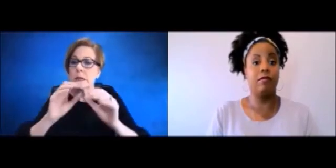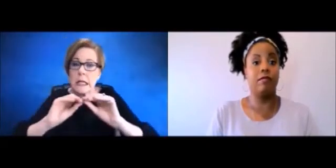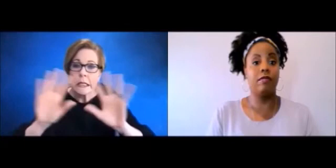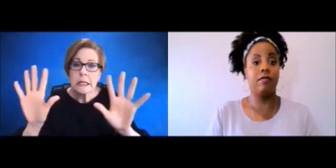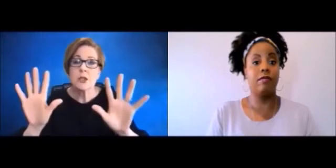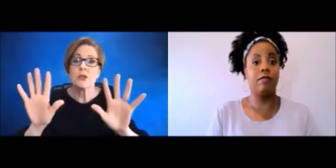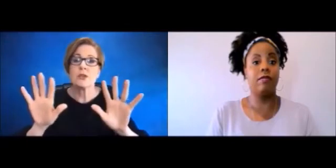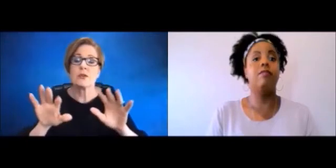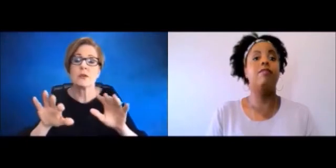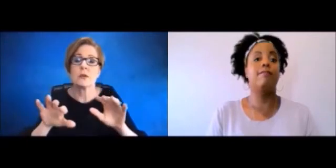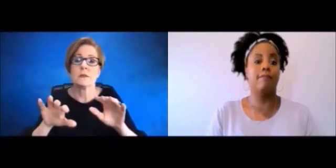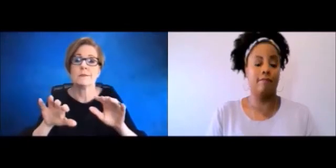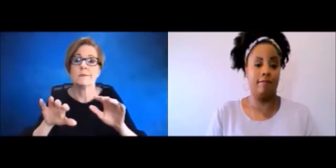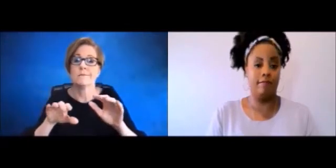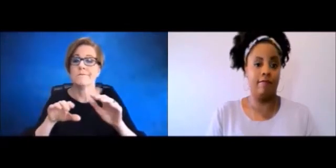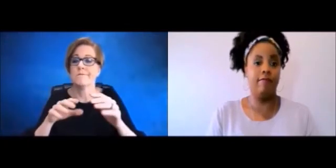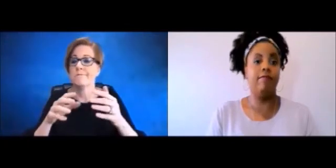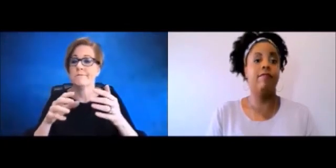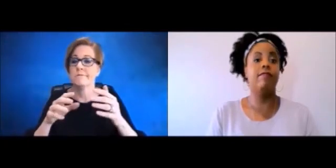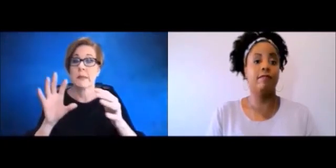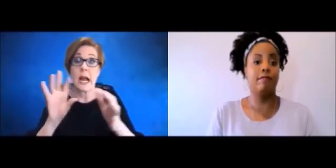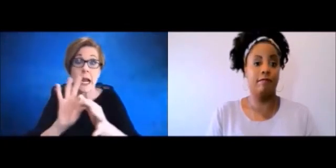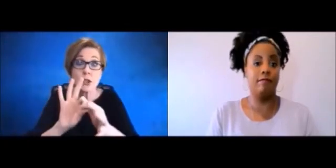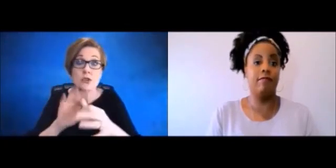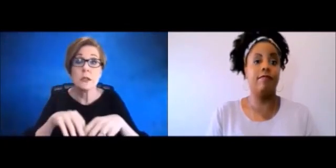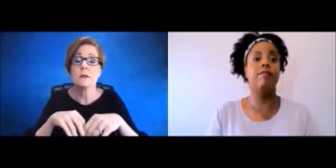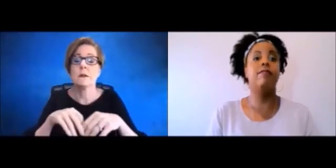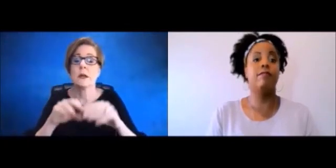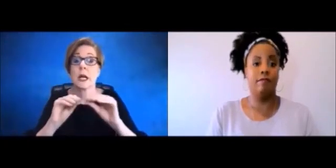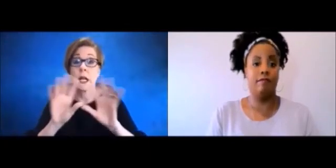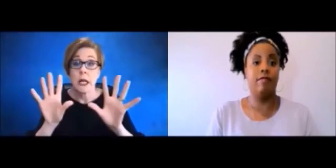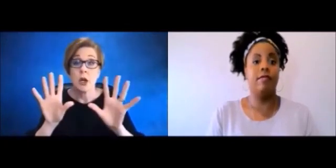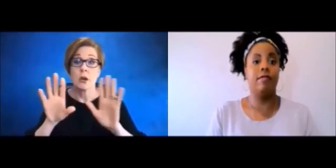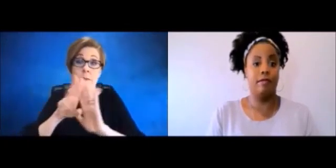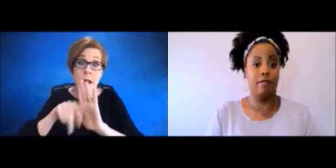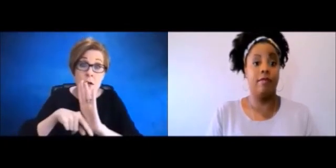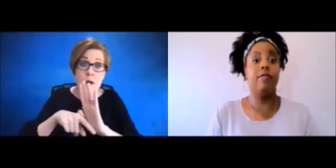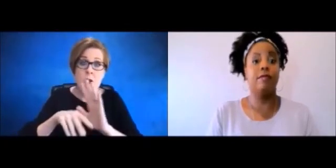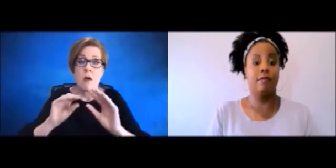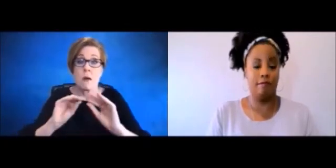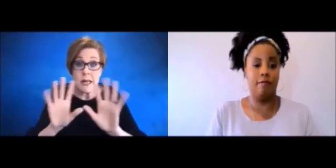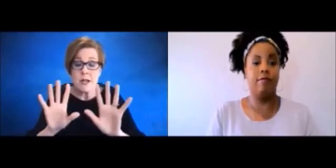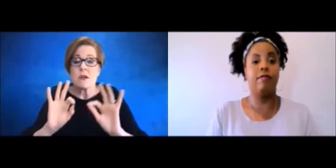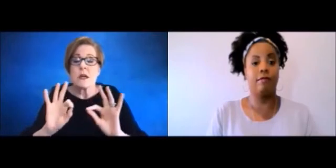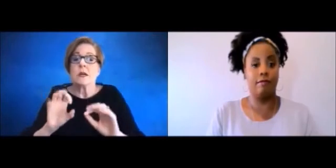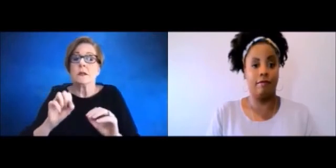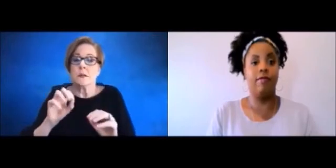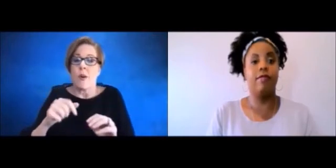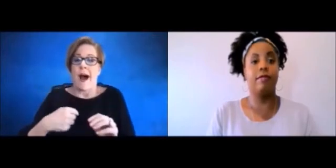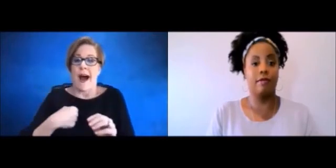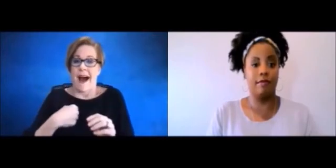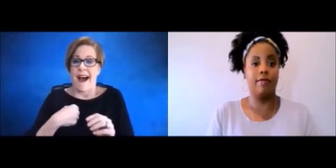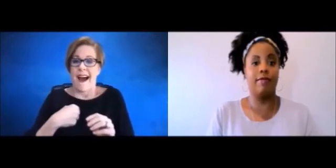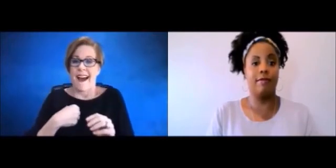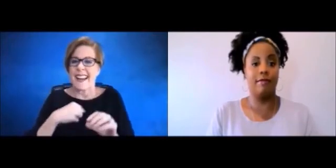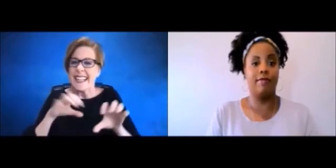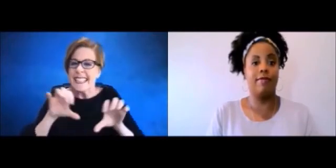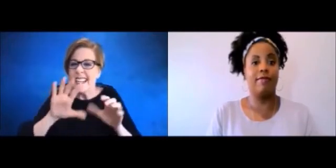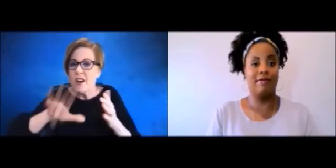interpretation with a clear connection and background. So I did the experiment of buying different types